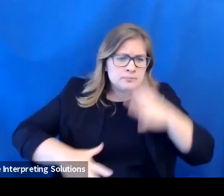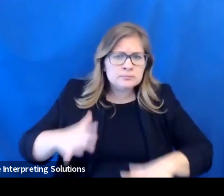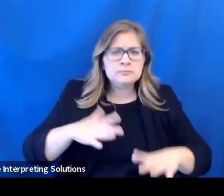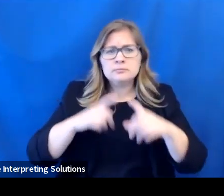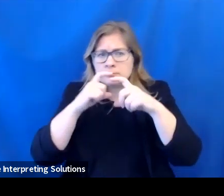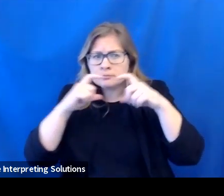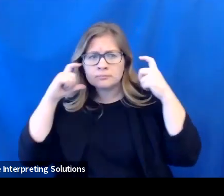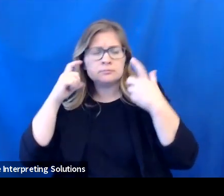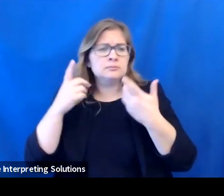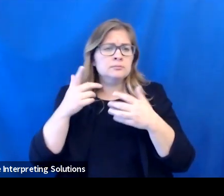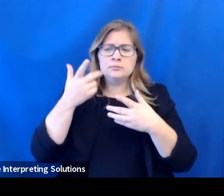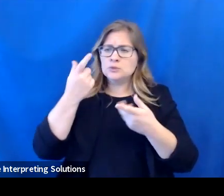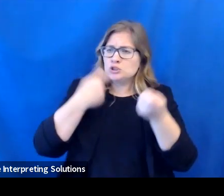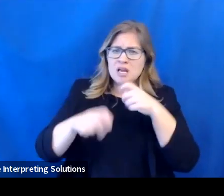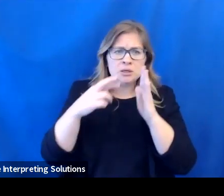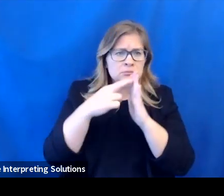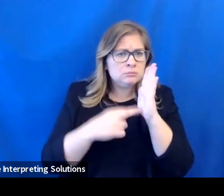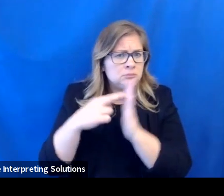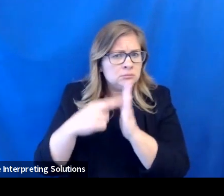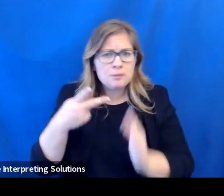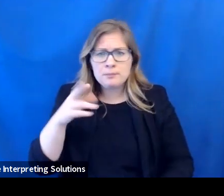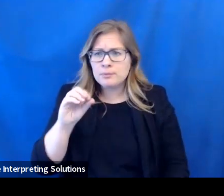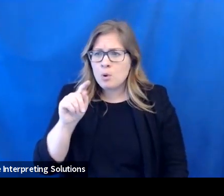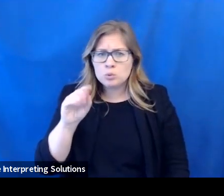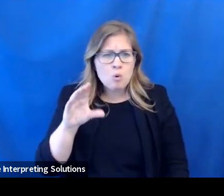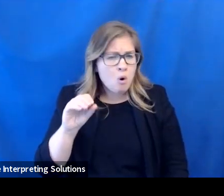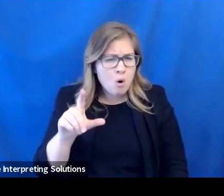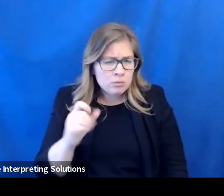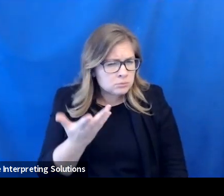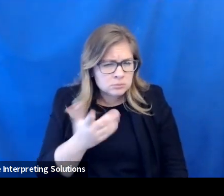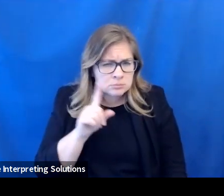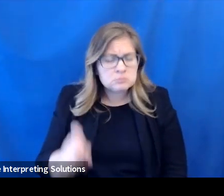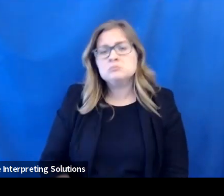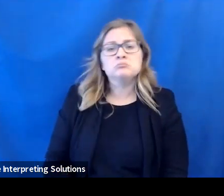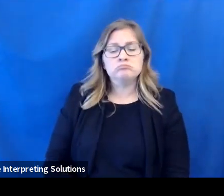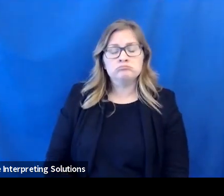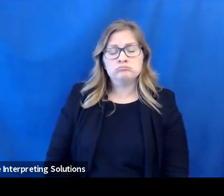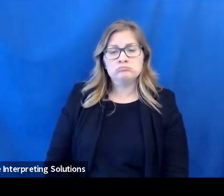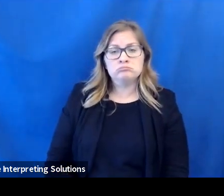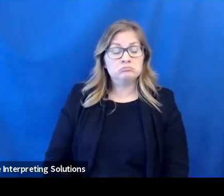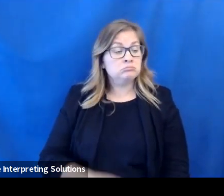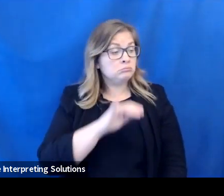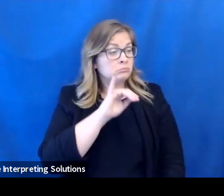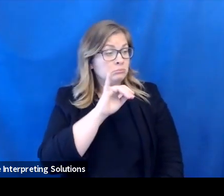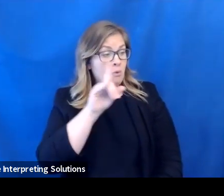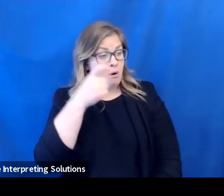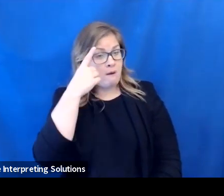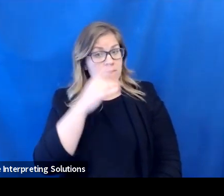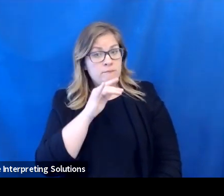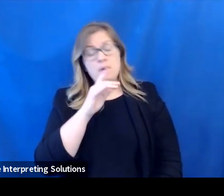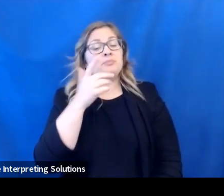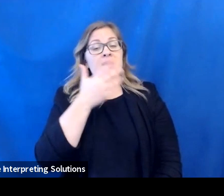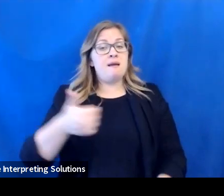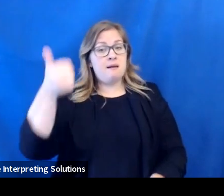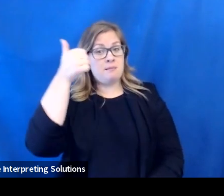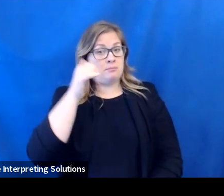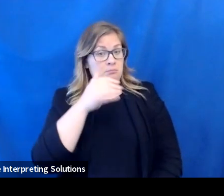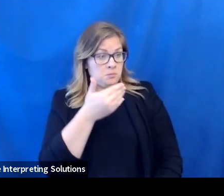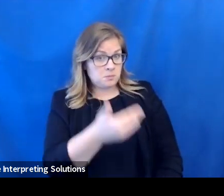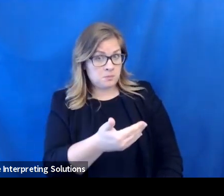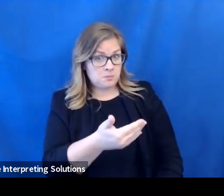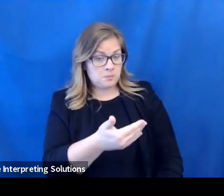Yeah, Joe, if you want to take this and maybe Jan get on this, it's a great question, Betsy, and it's one that your final part of your question about